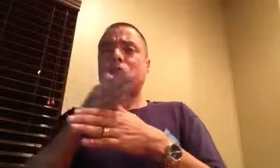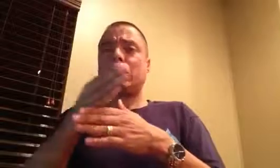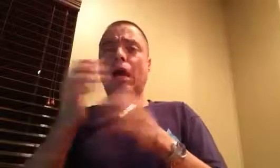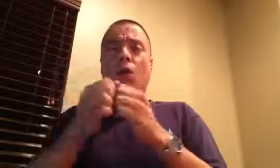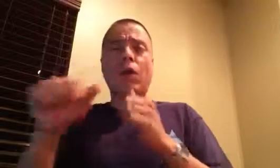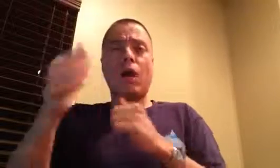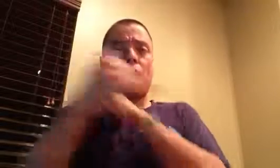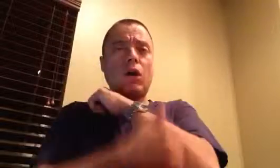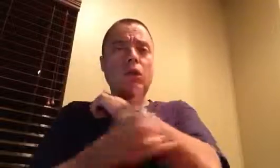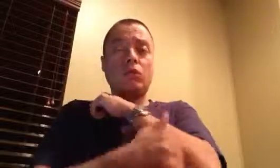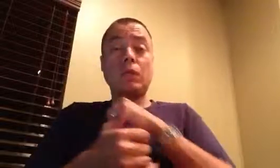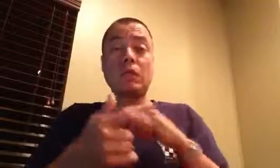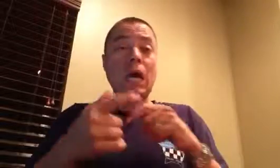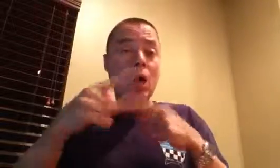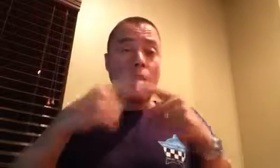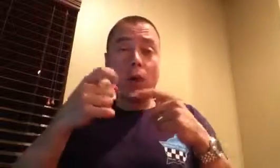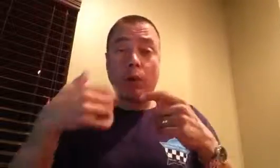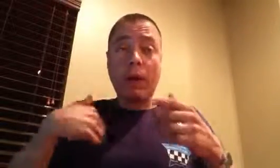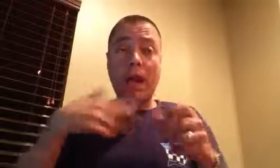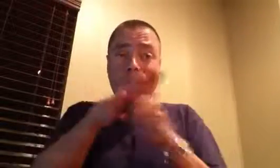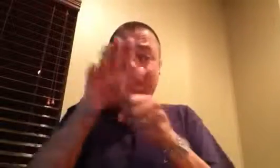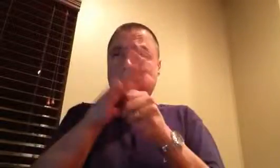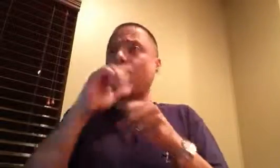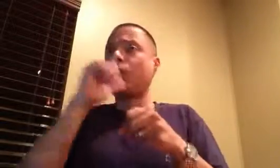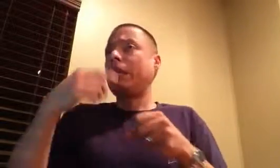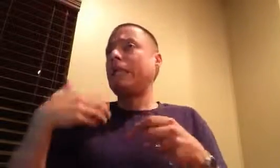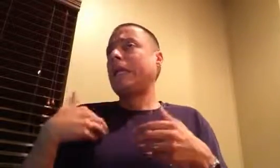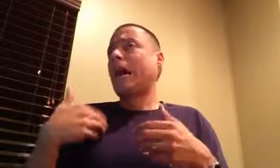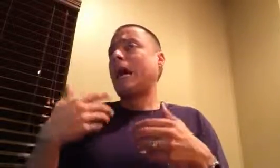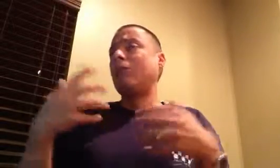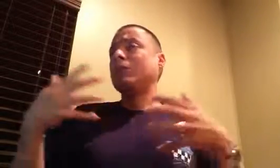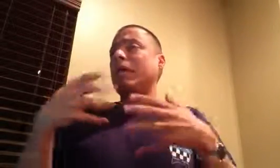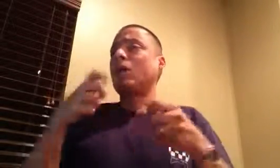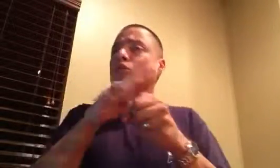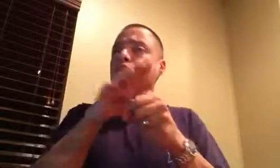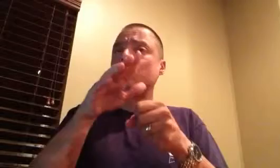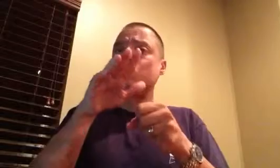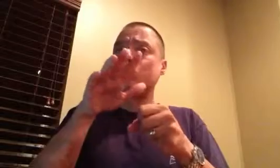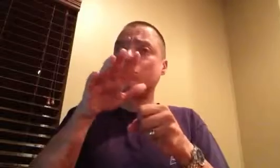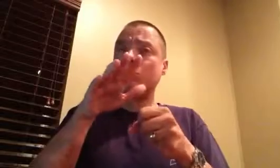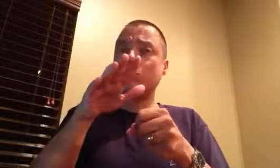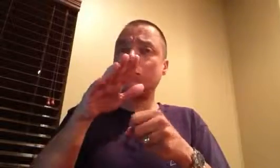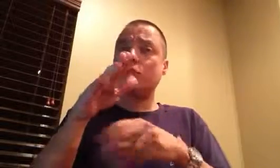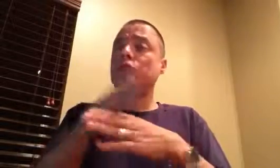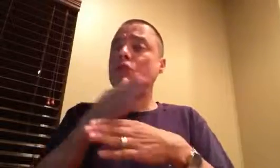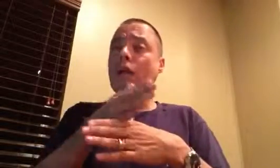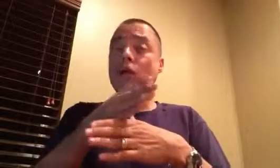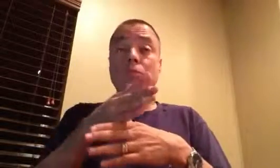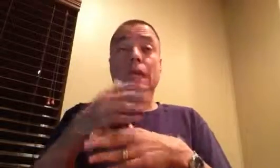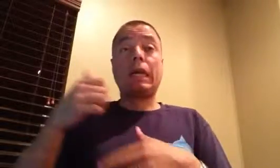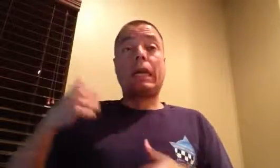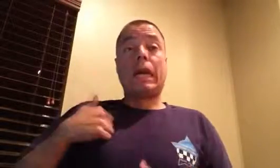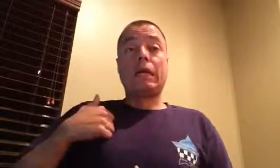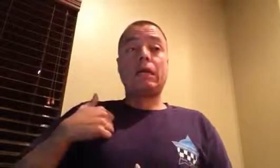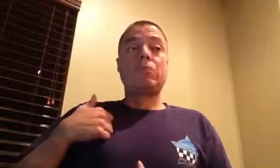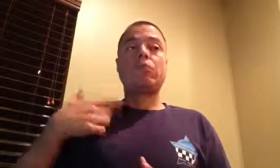to let go of some of our wealth. In Canada, we live the privileged life with plenty of